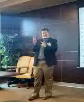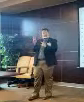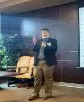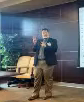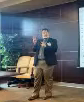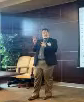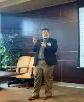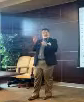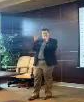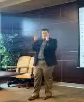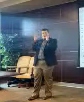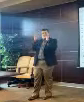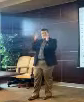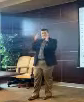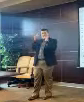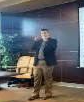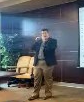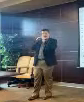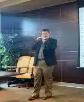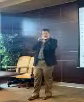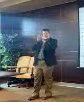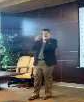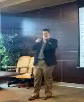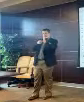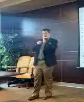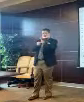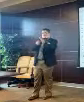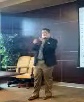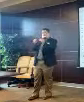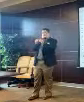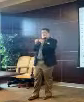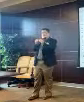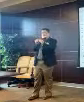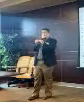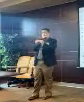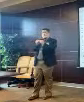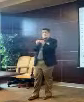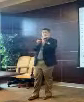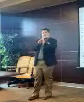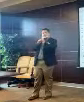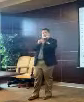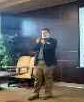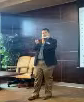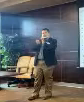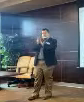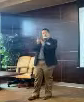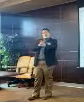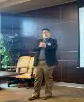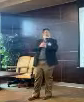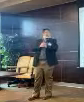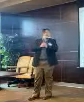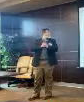we're hoping for flattening. I'll share a additional modeling with you in just